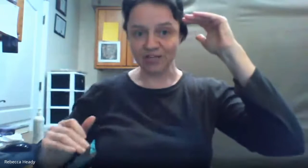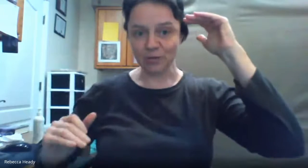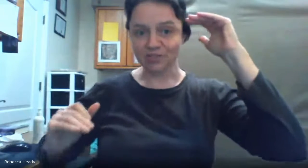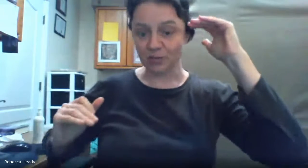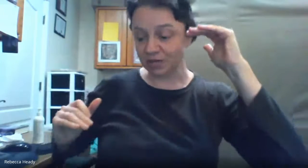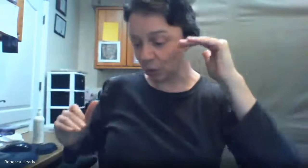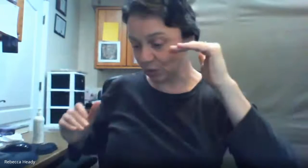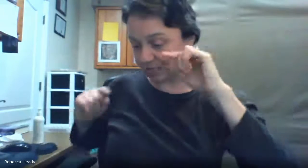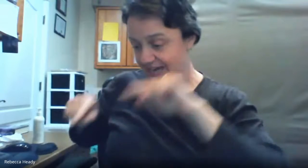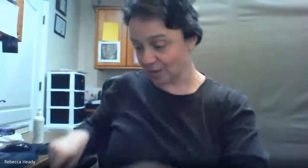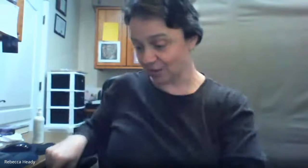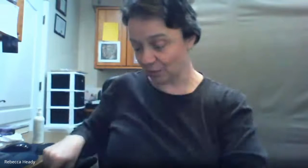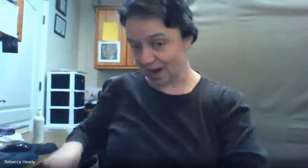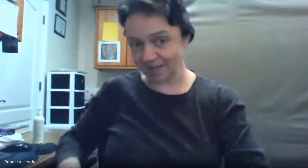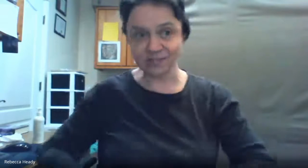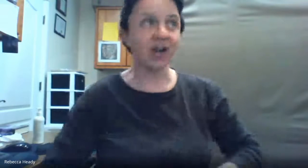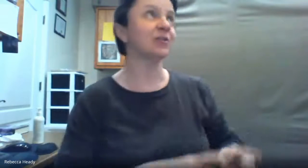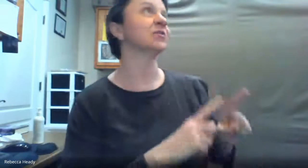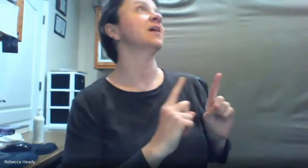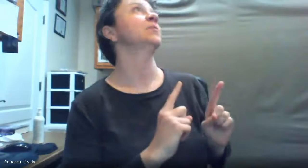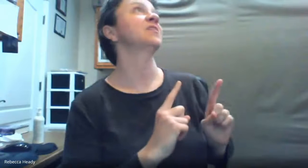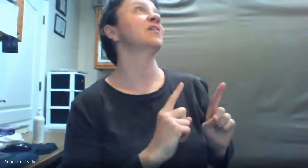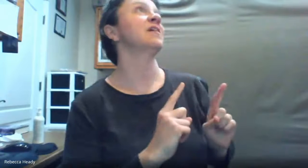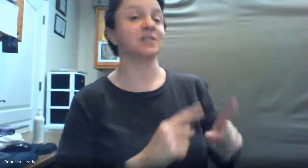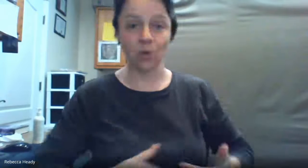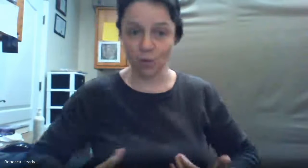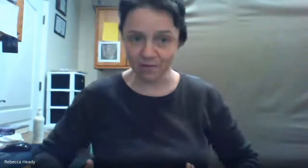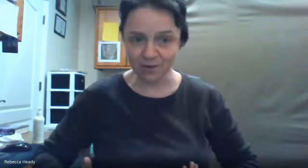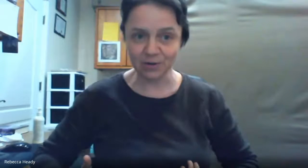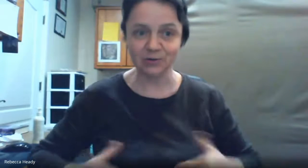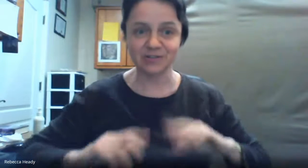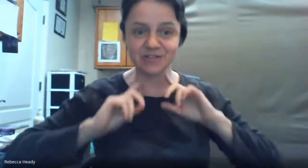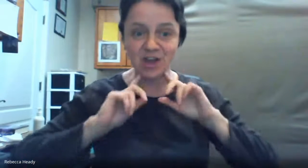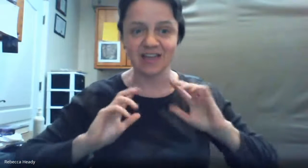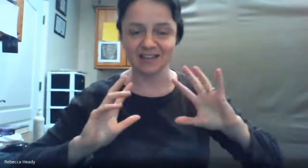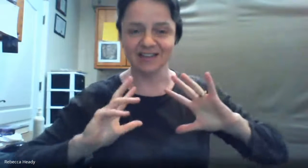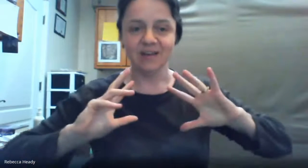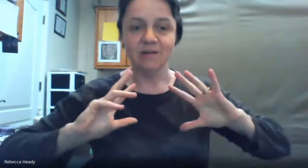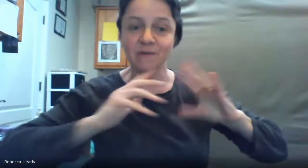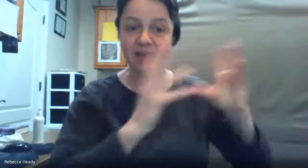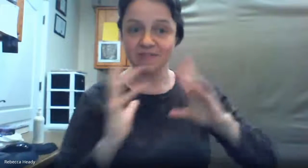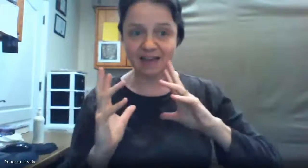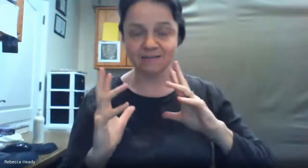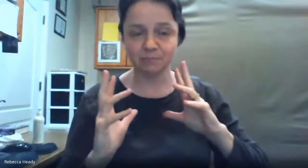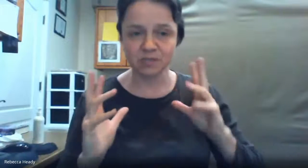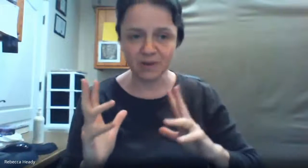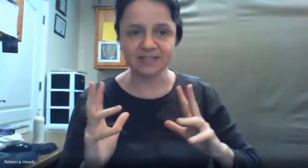you. So the adult looks down to the right and the child looks up to the left. So whenever you're talking from in that